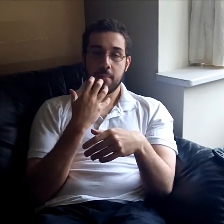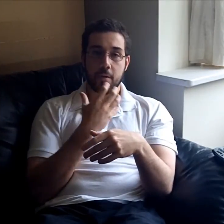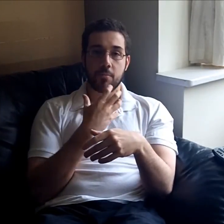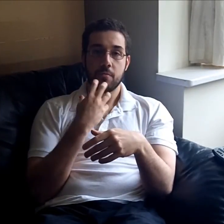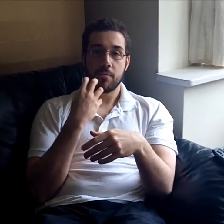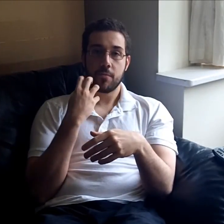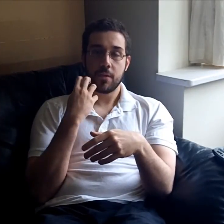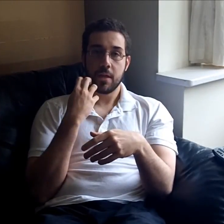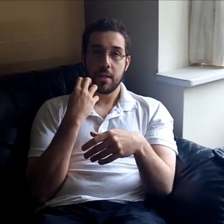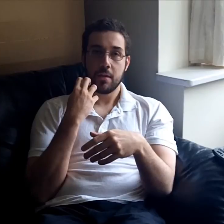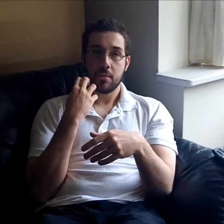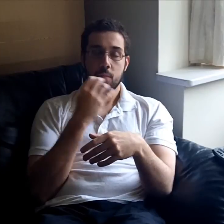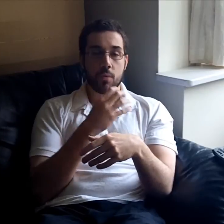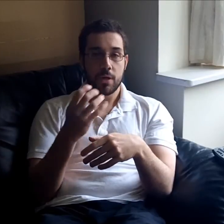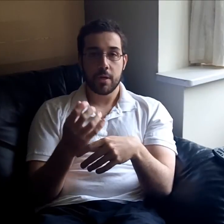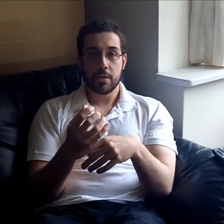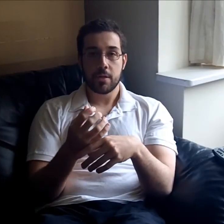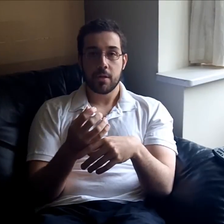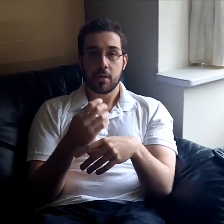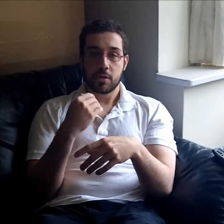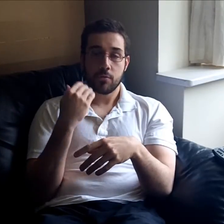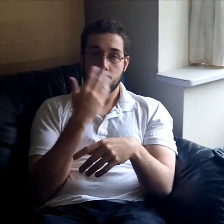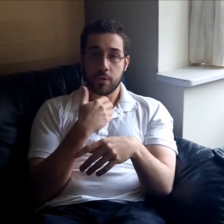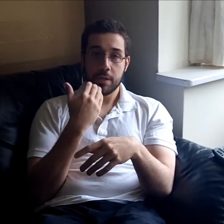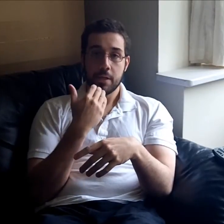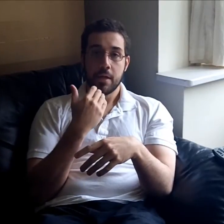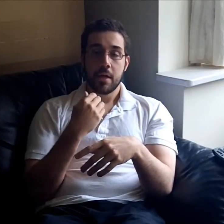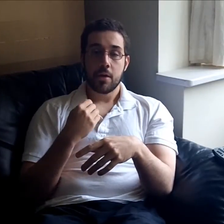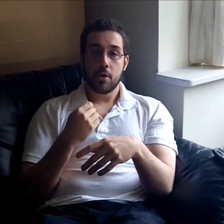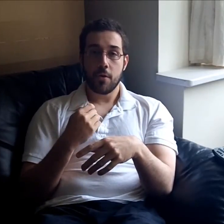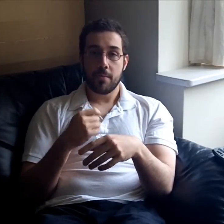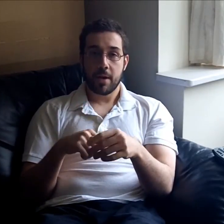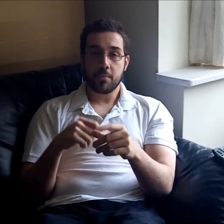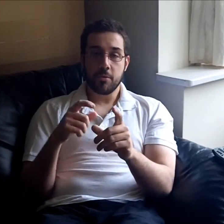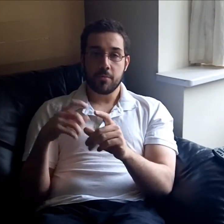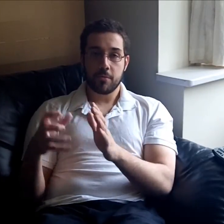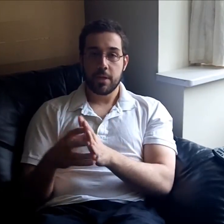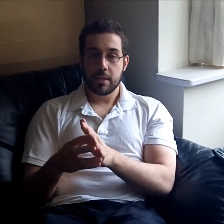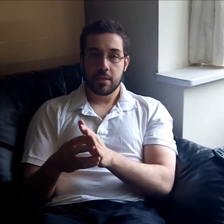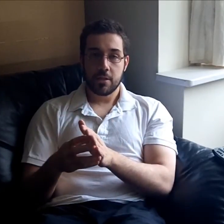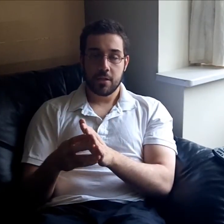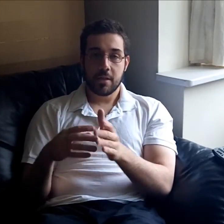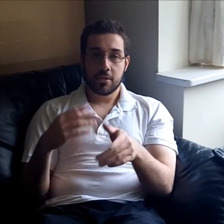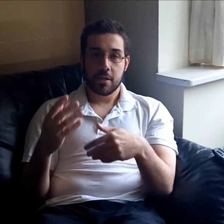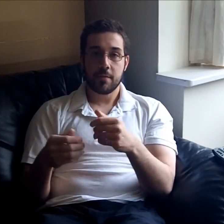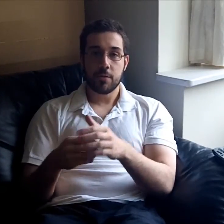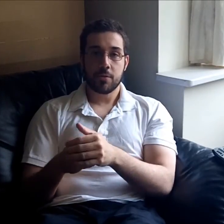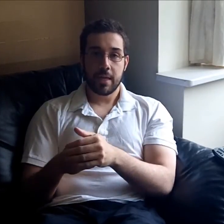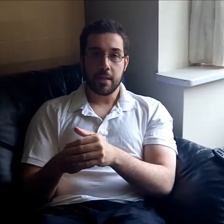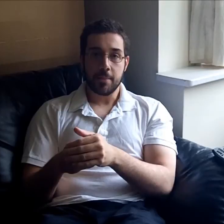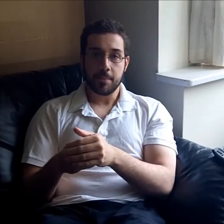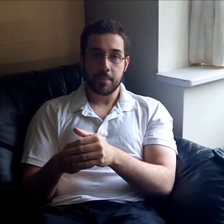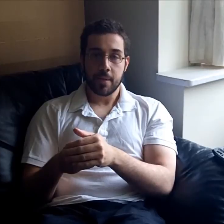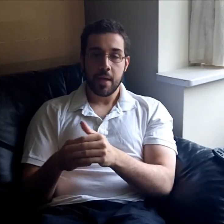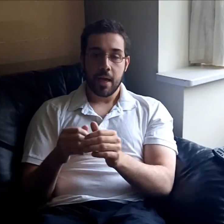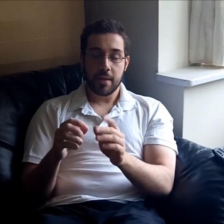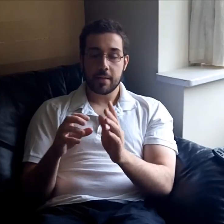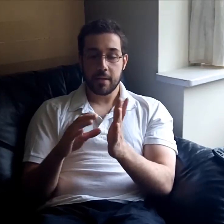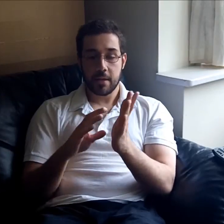mouth movement for the word, so droid, not the mouth movement for each individual letter. And that's the thing, guys,